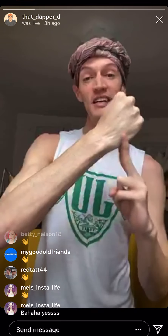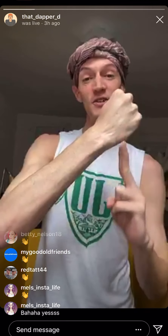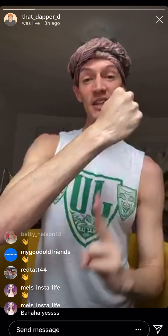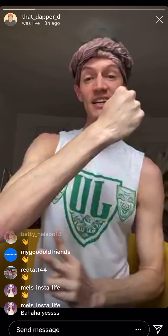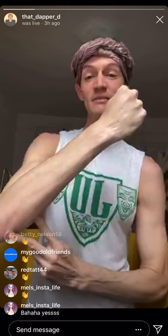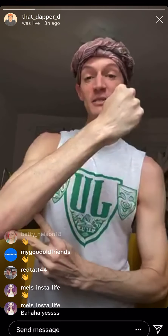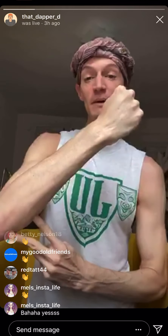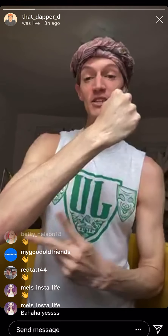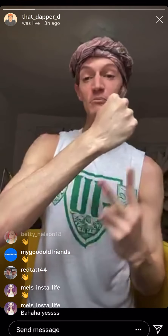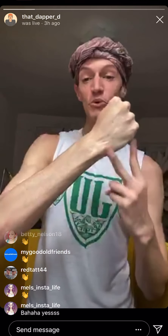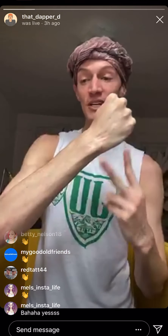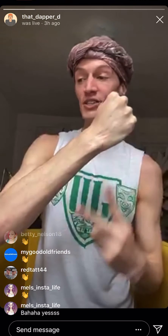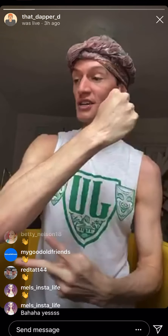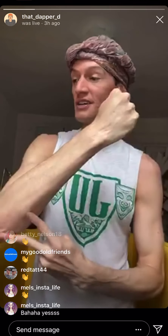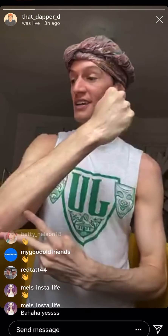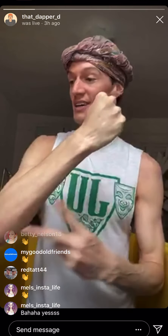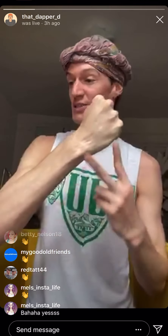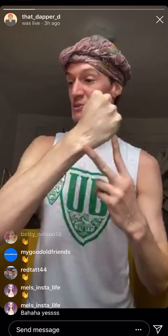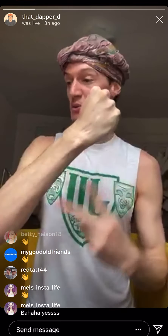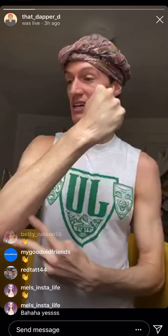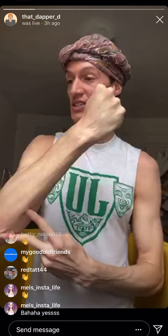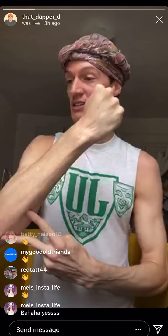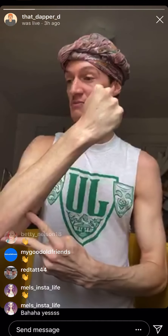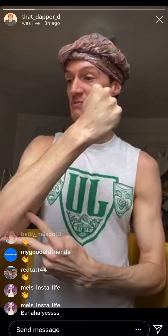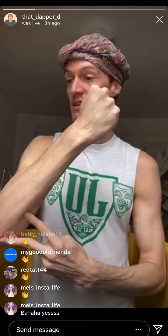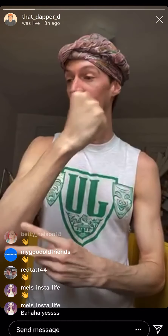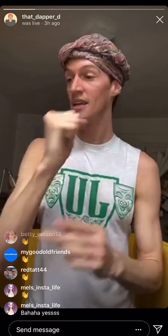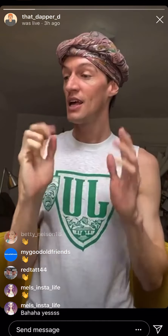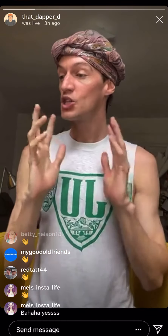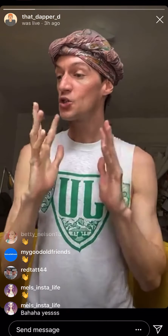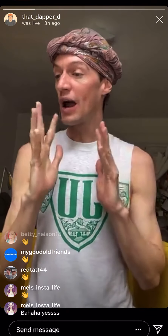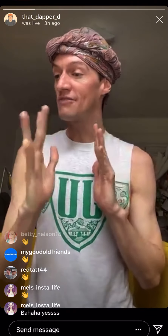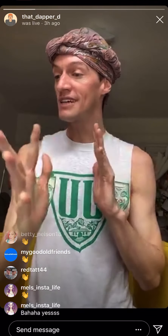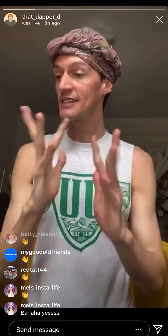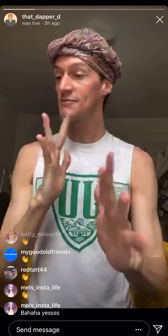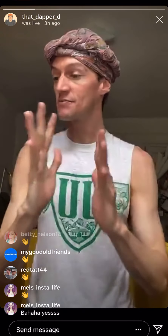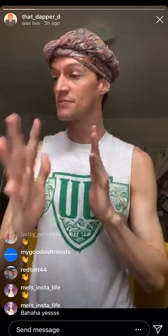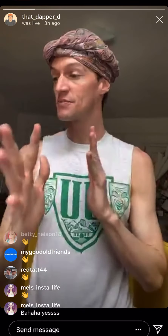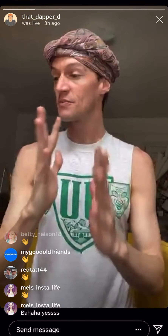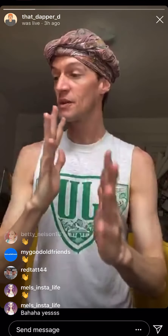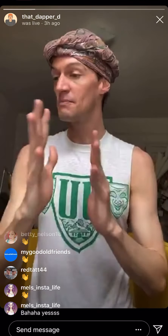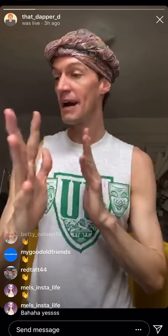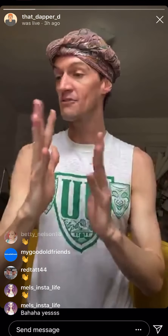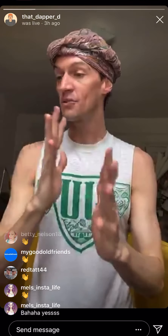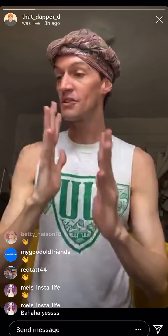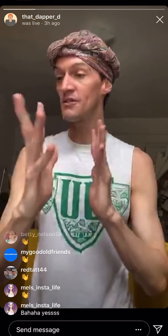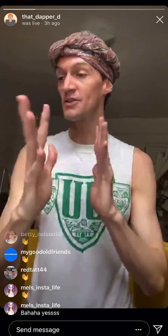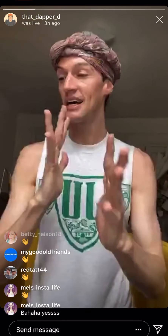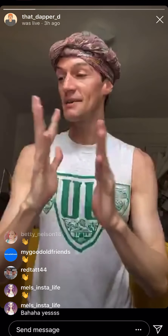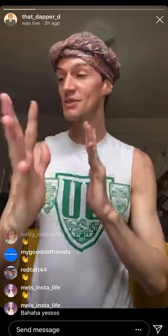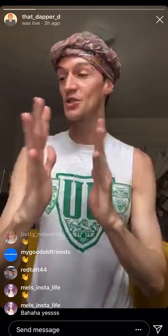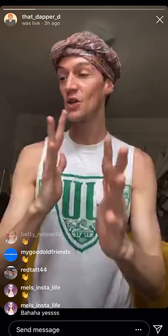showing like a suspension bridge so bridge traffic traffic back and forth a few times traffic